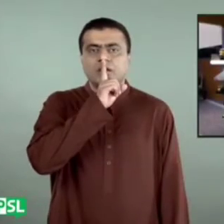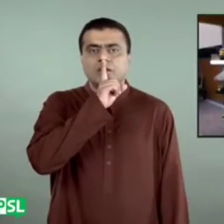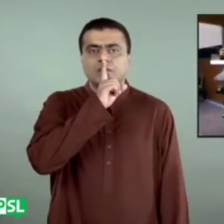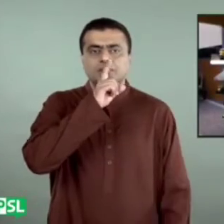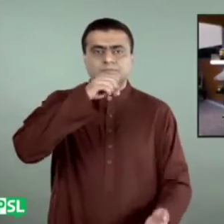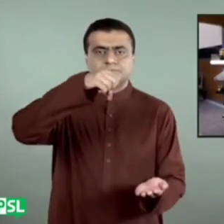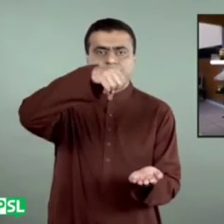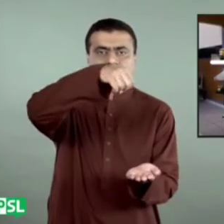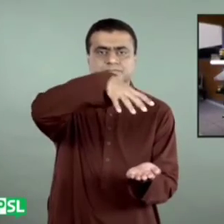broiler,